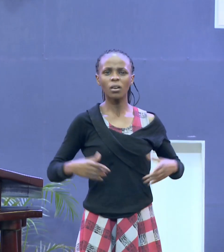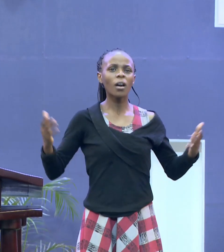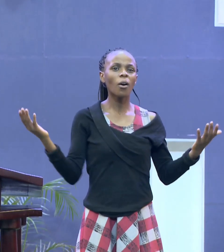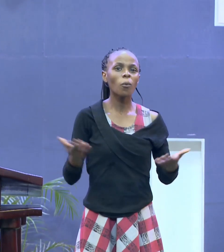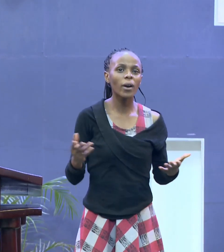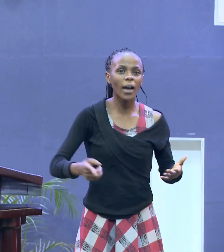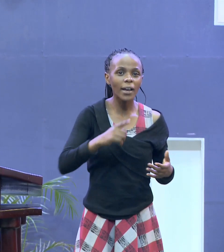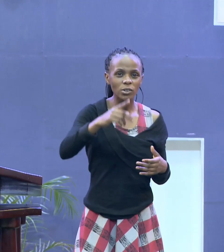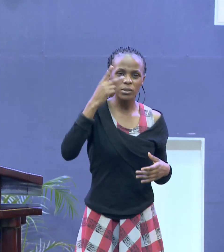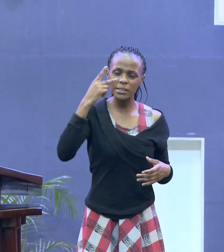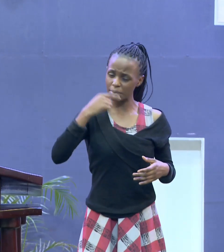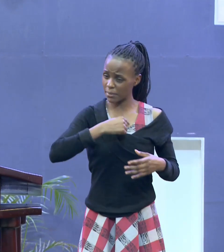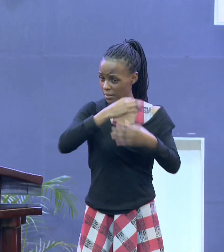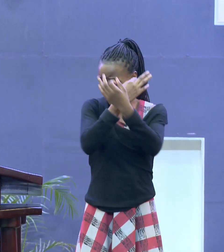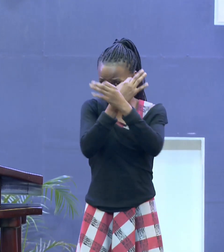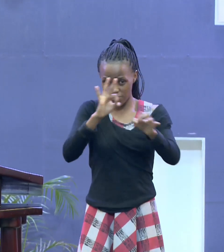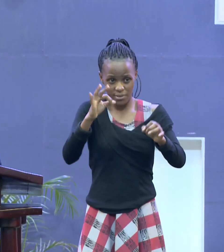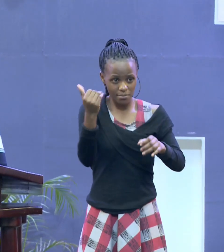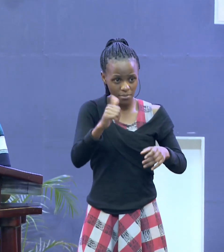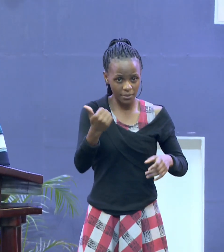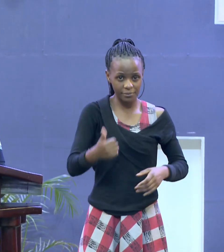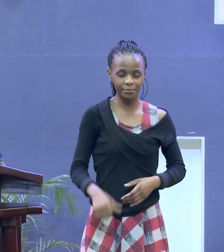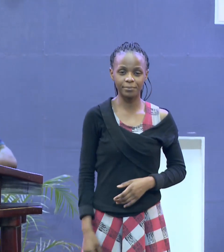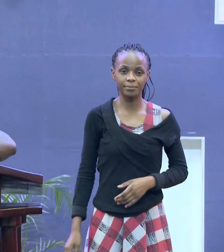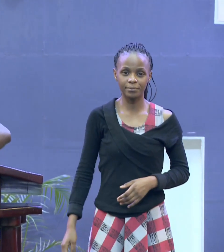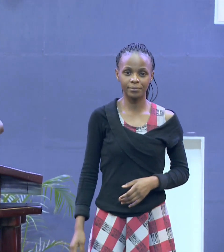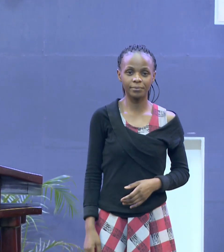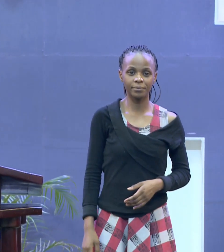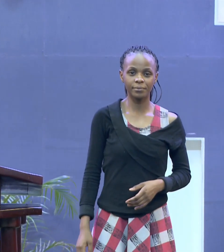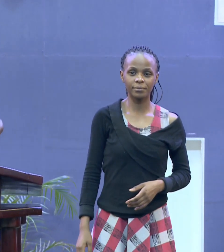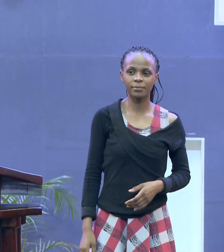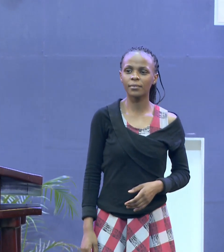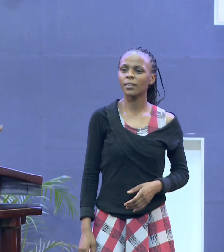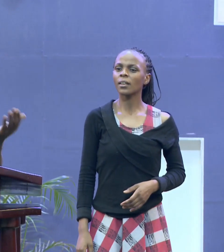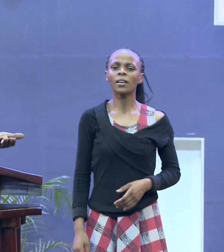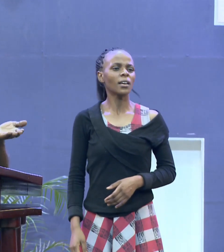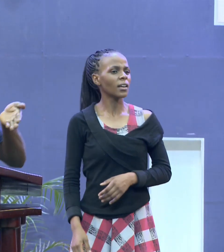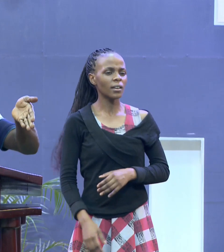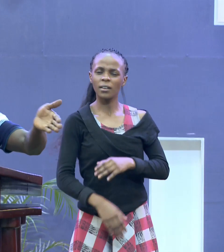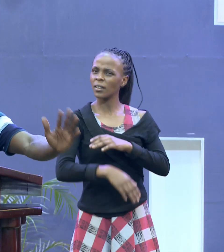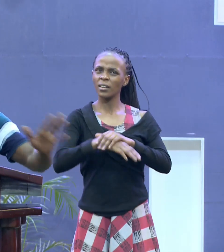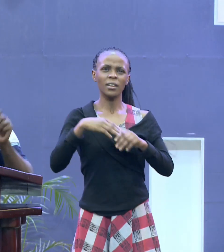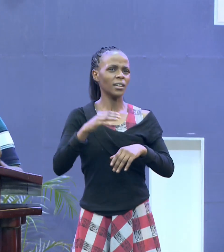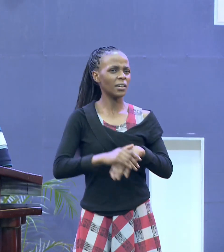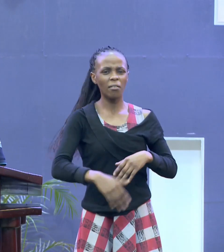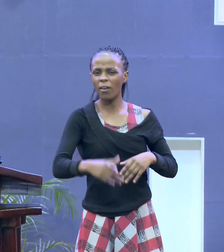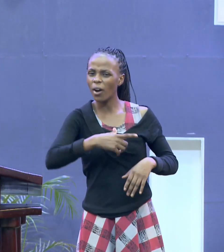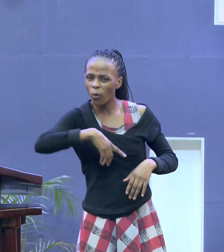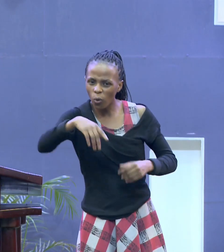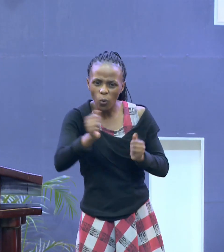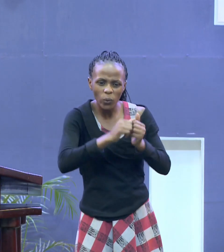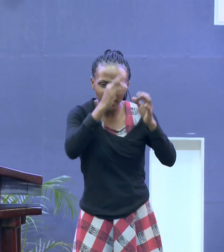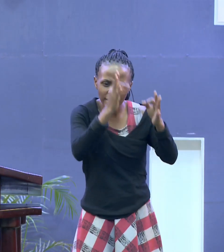see you are not free, awo w'olaba nga toli waddembe, then don't just go with they that are already free.